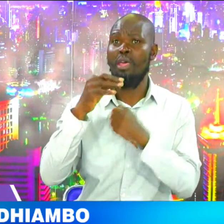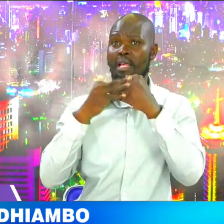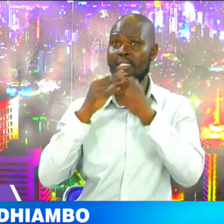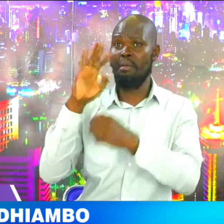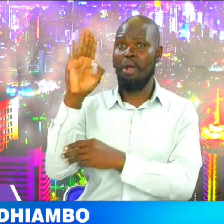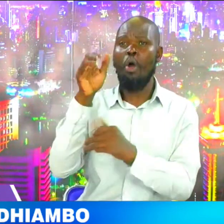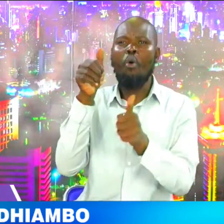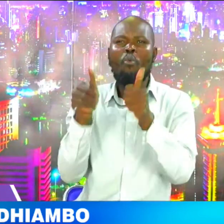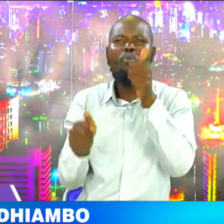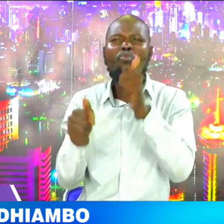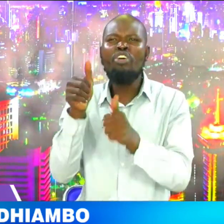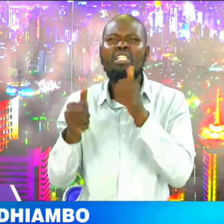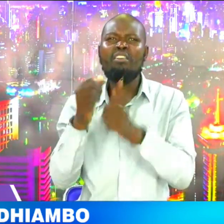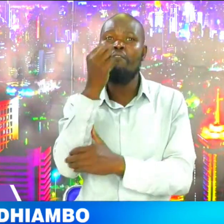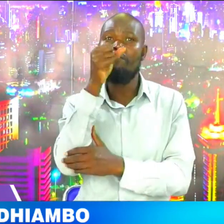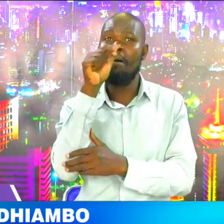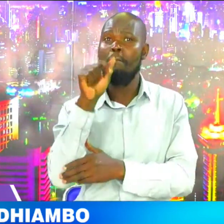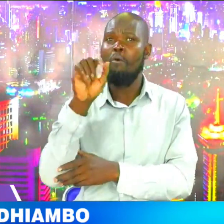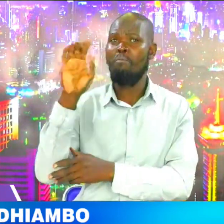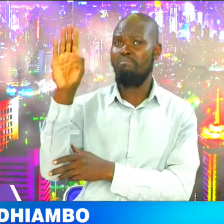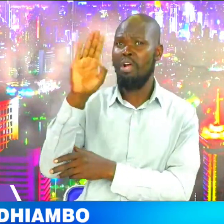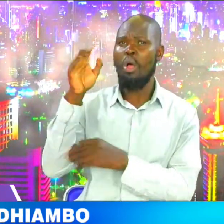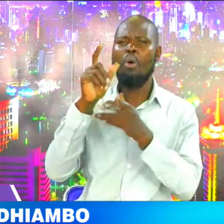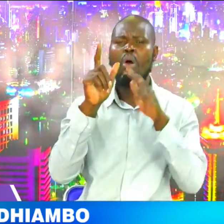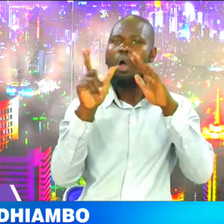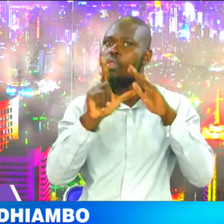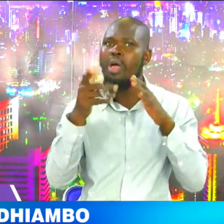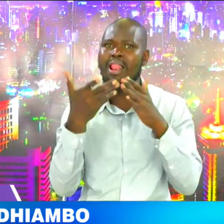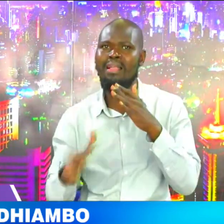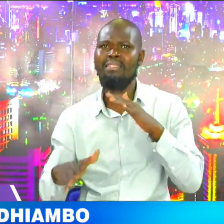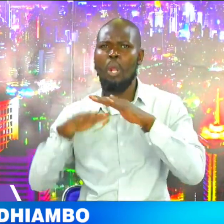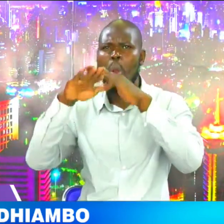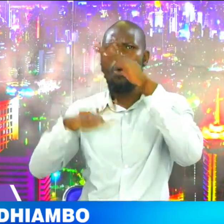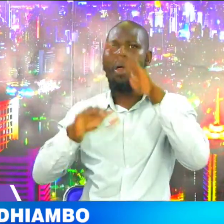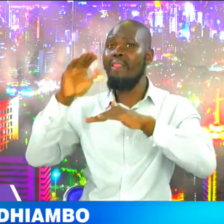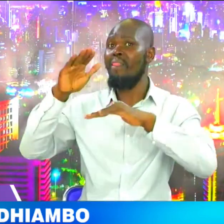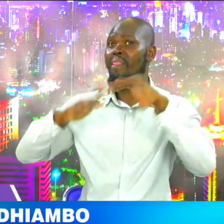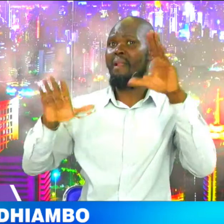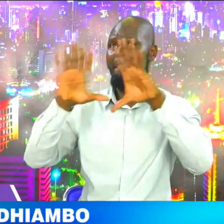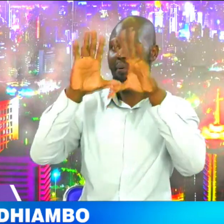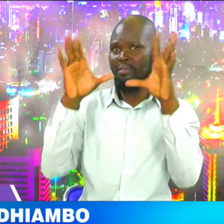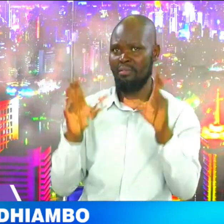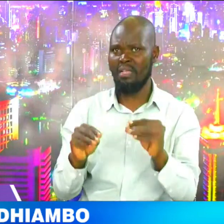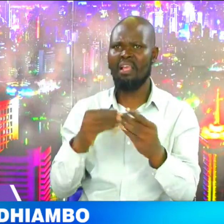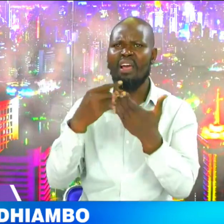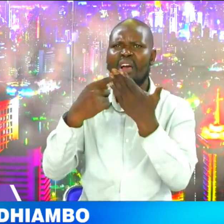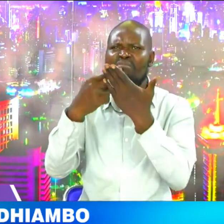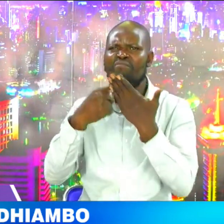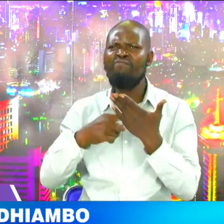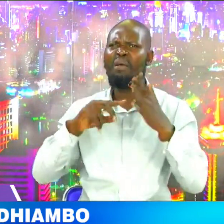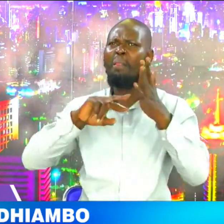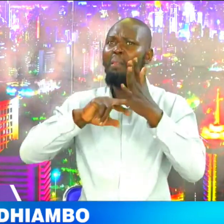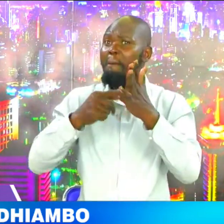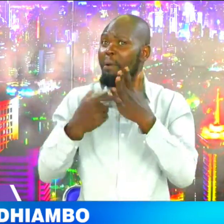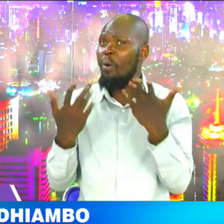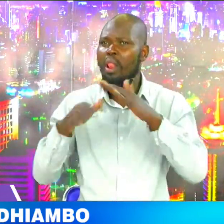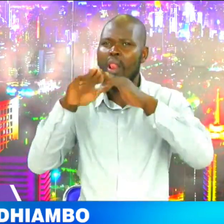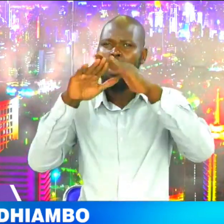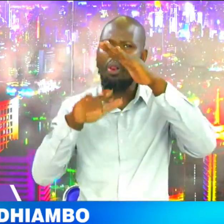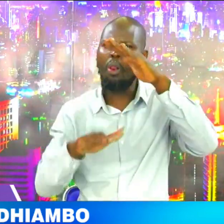Mr. Rigera said the board received 14.8 billion, which was 5.7 billion less than